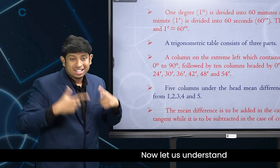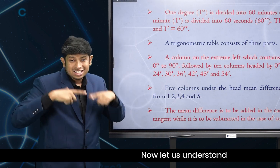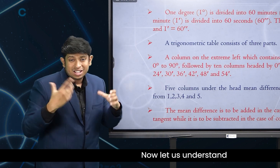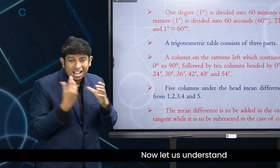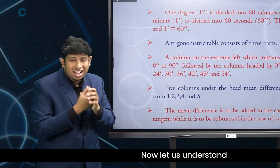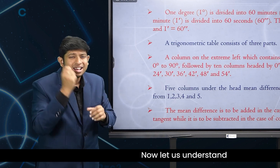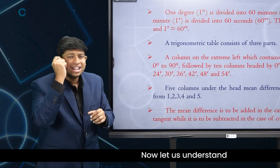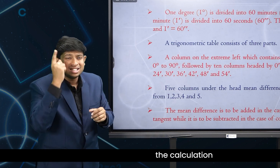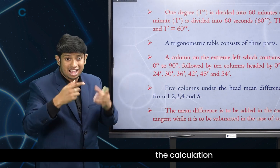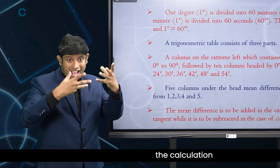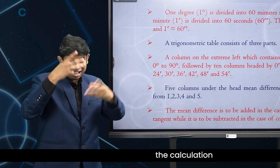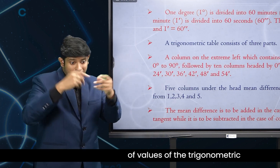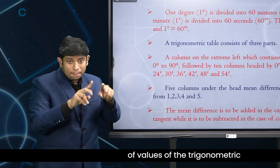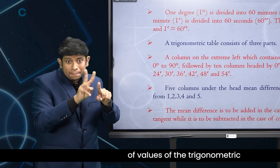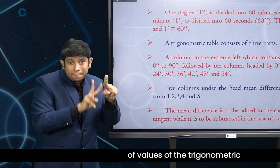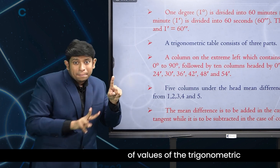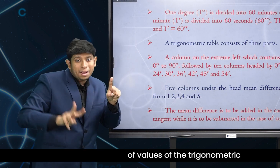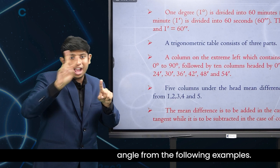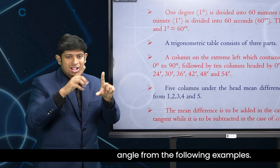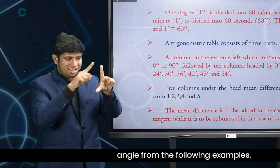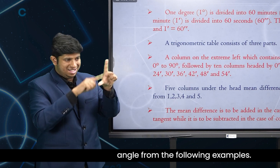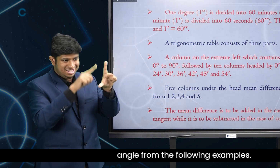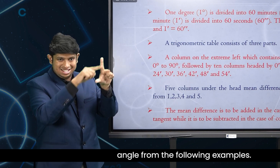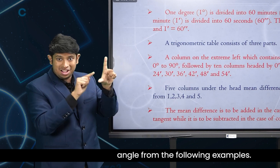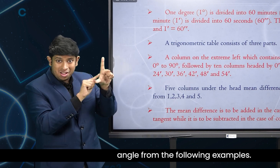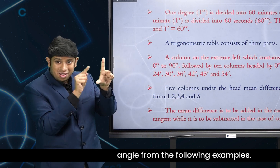Now, let us understand the calculation of values of trigonometric angle from the following